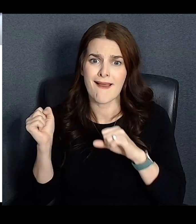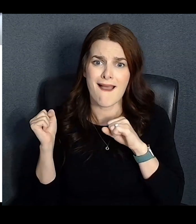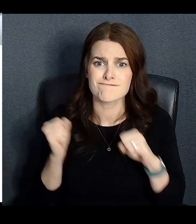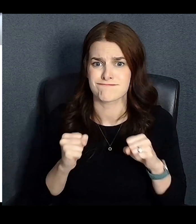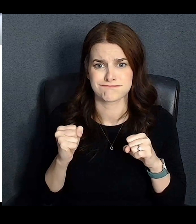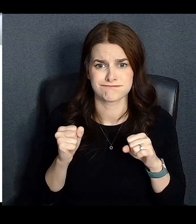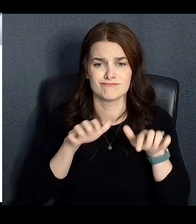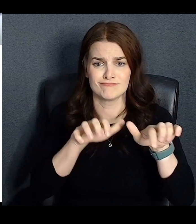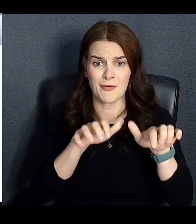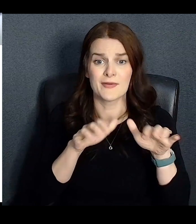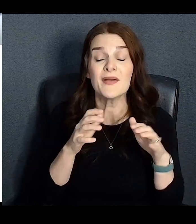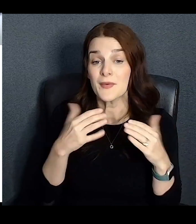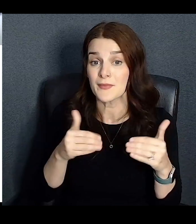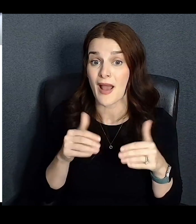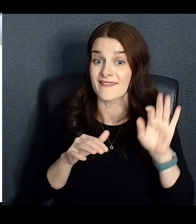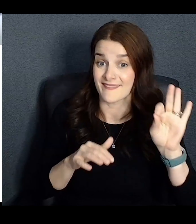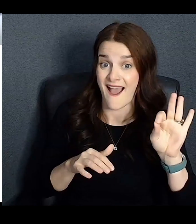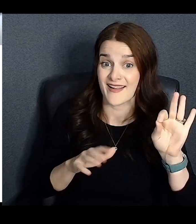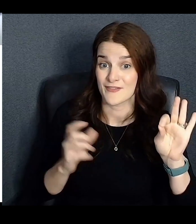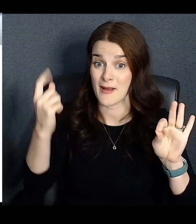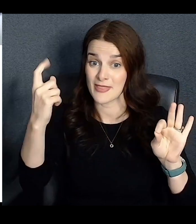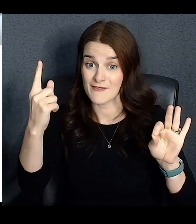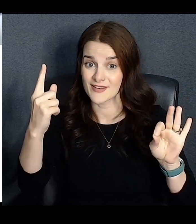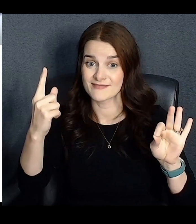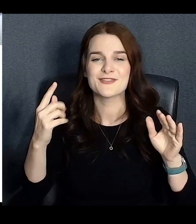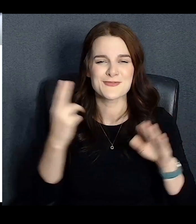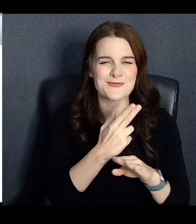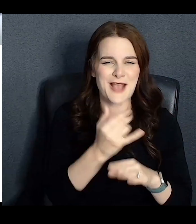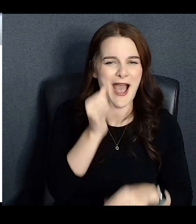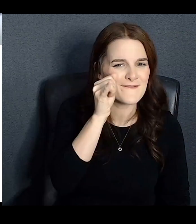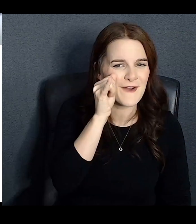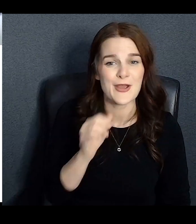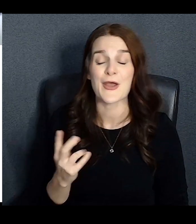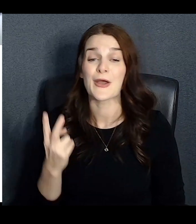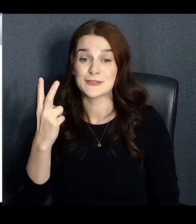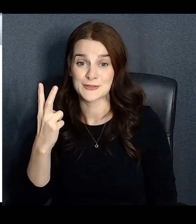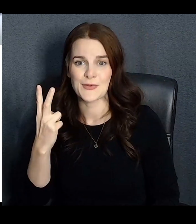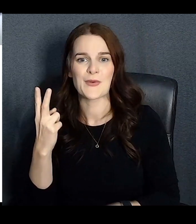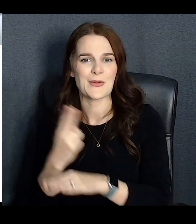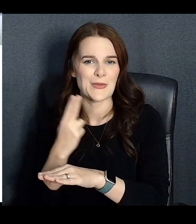have 9 of the 11 people who responded who use iPhones and 2 people use